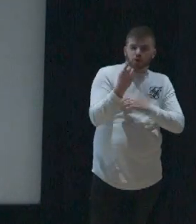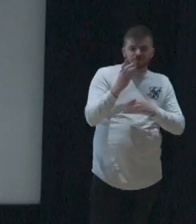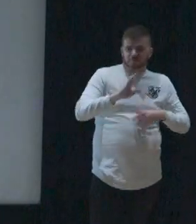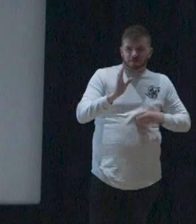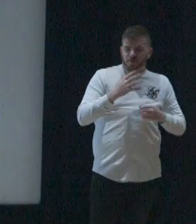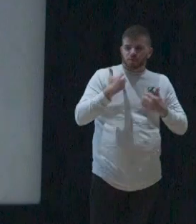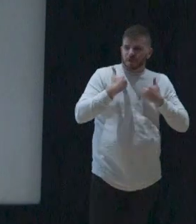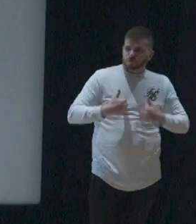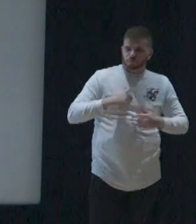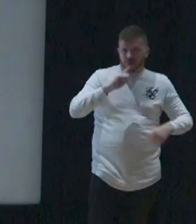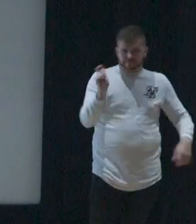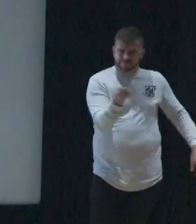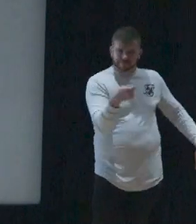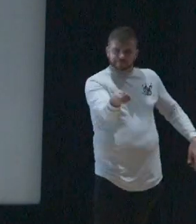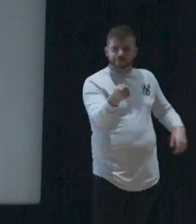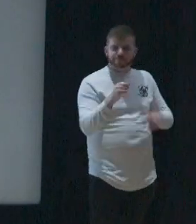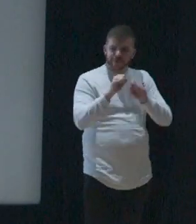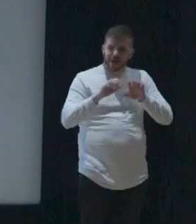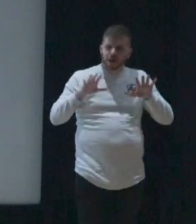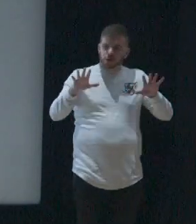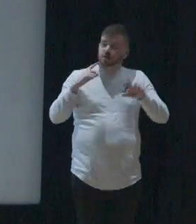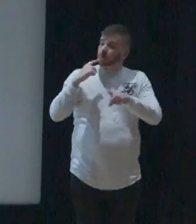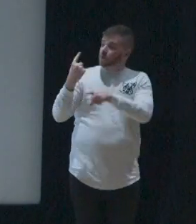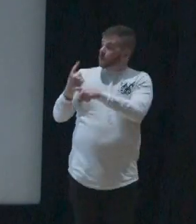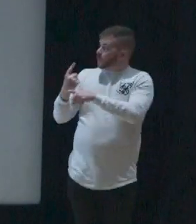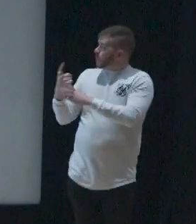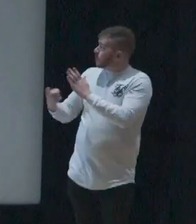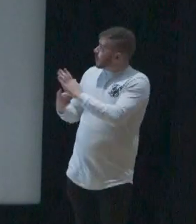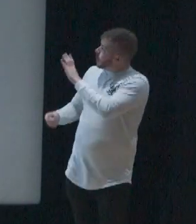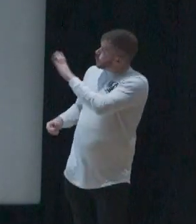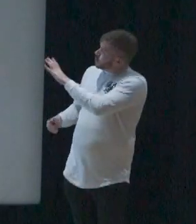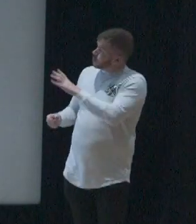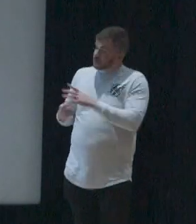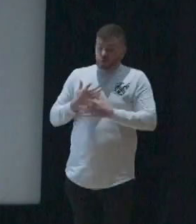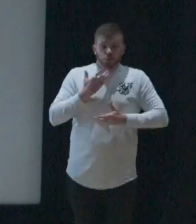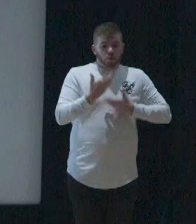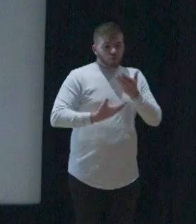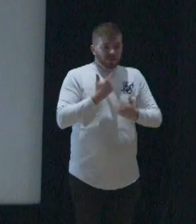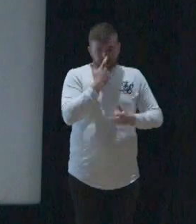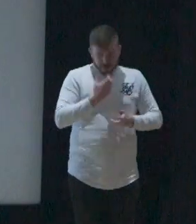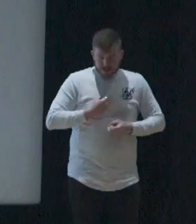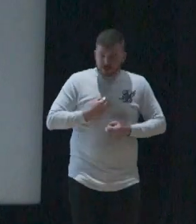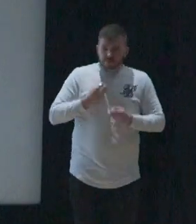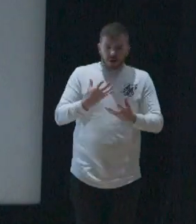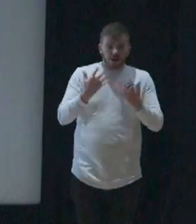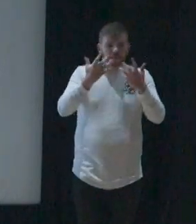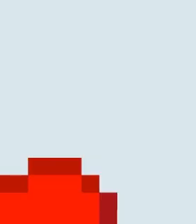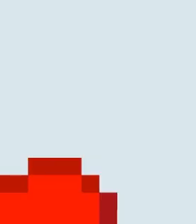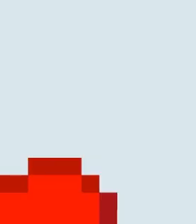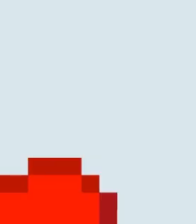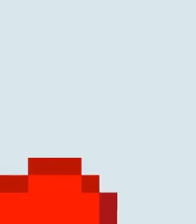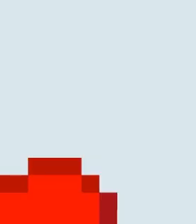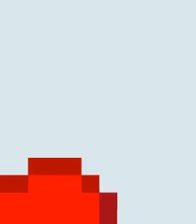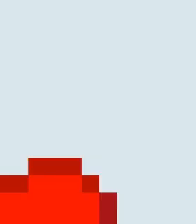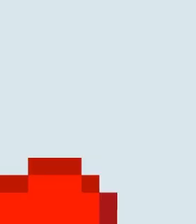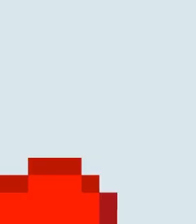battling a hedge. I'm going to talk through a little bit about how story can sometimes inspire mechanics.